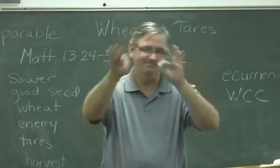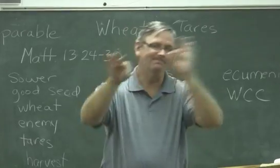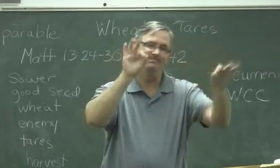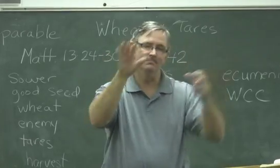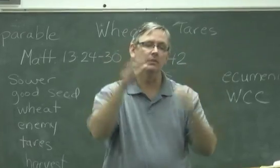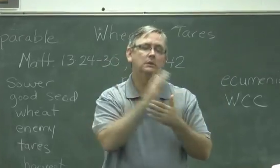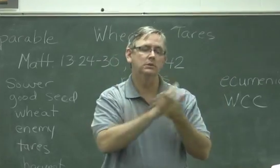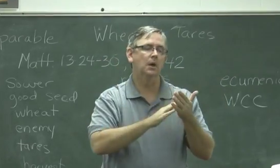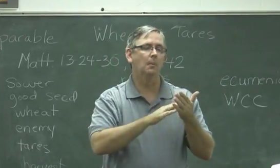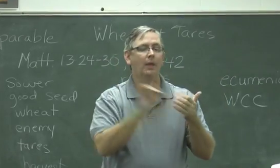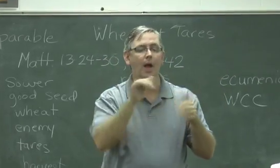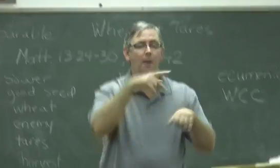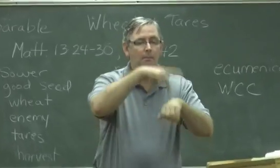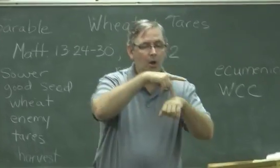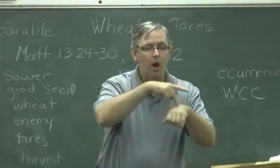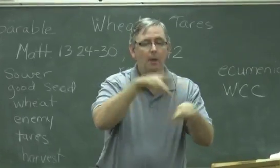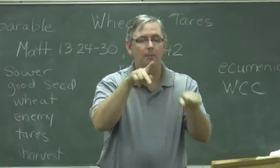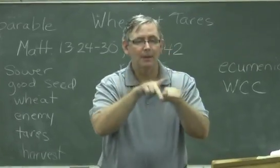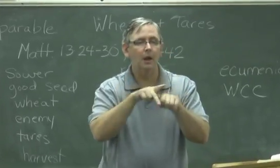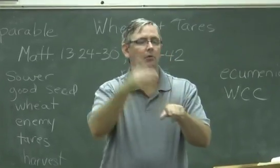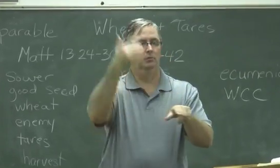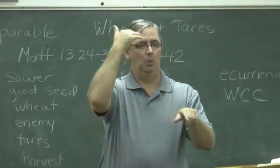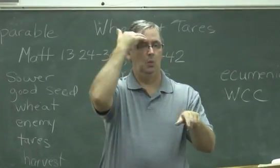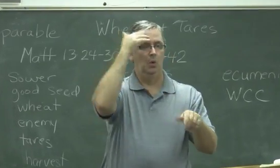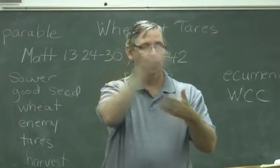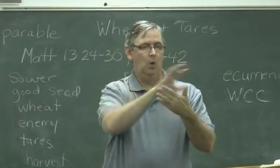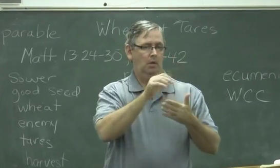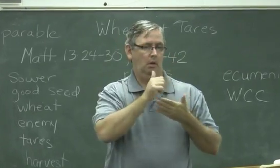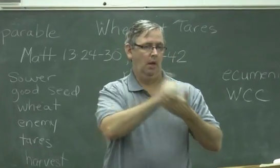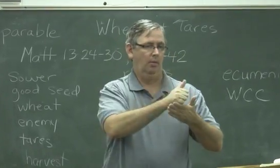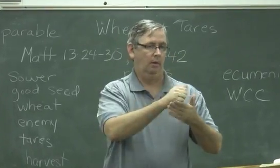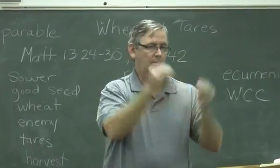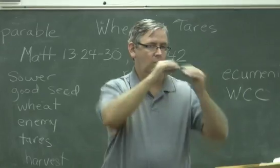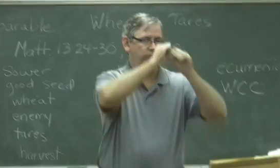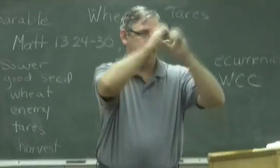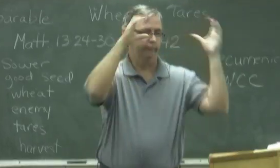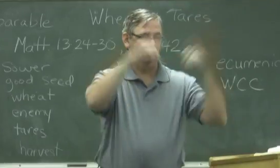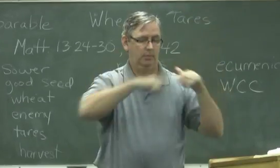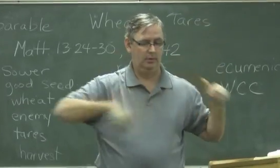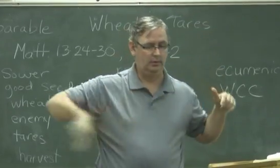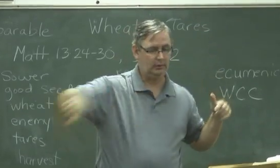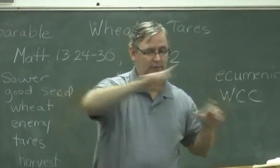things. Above all, they should continue, no matter what, preaching the Word of God.